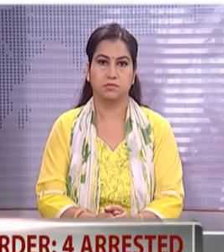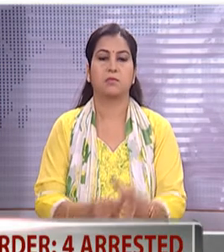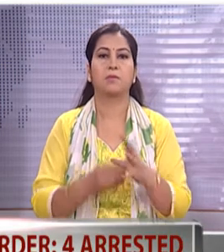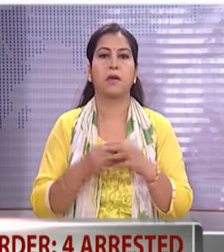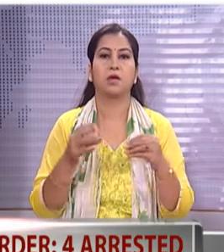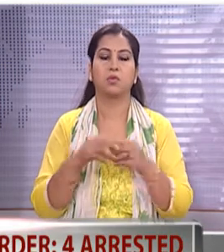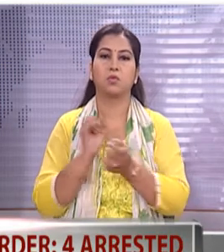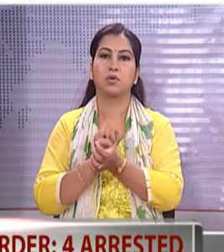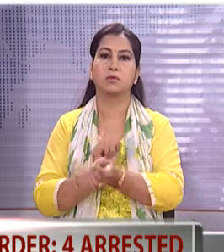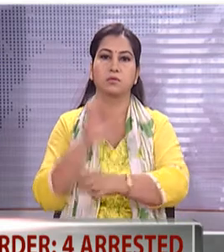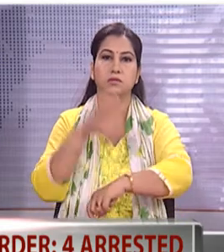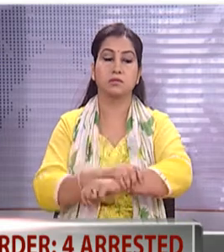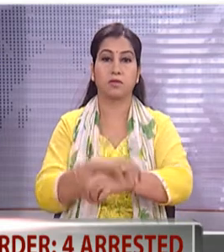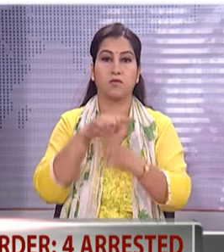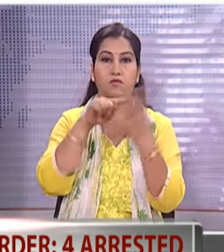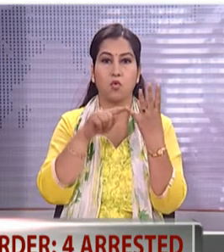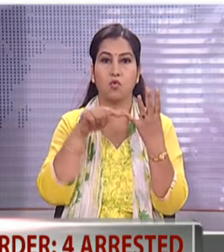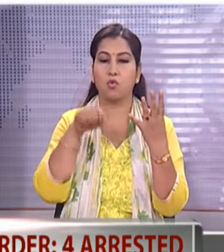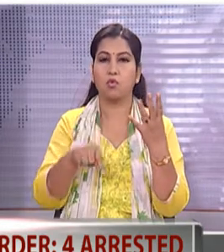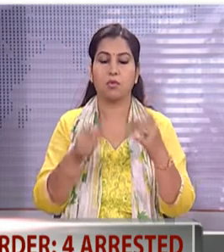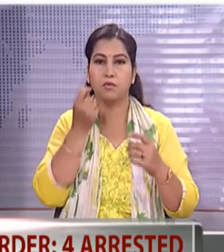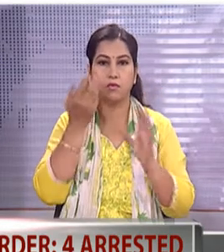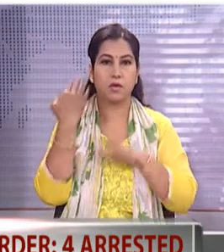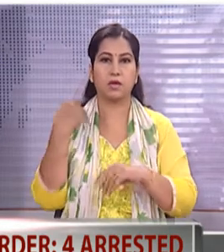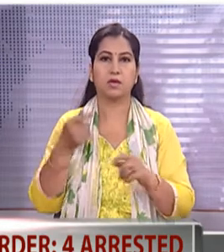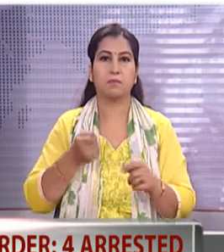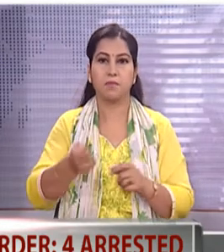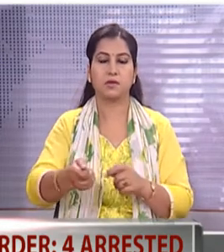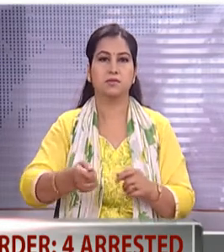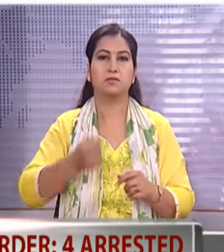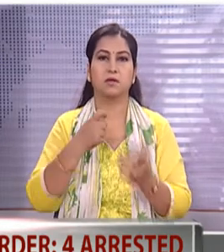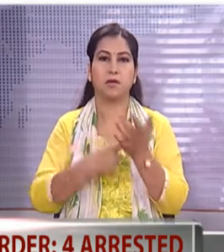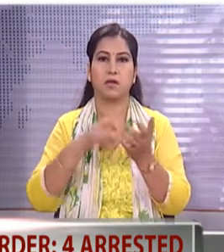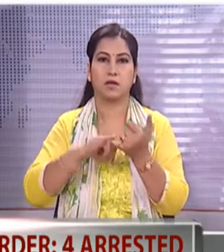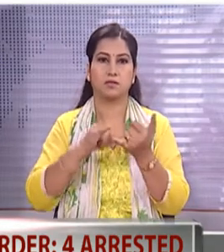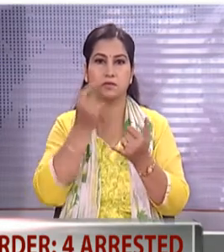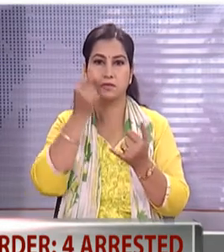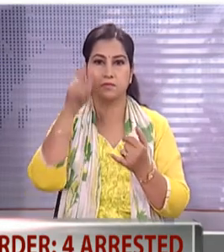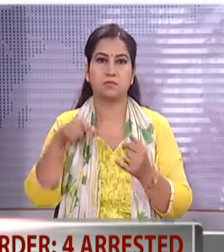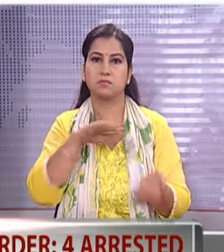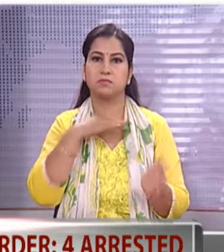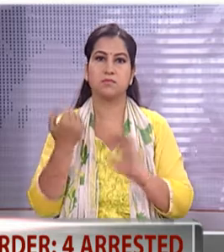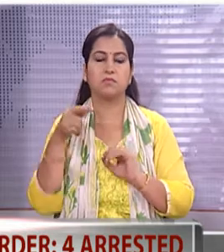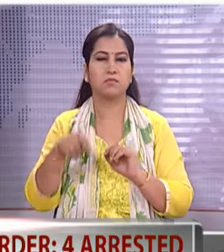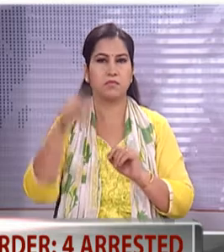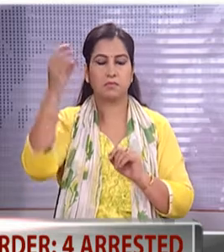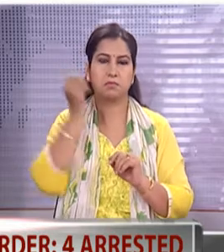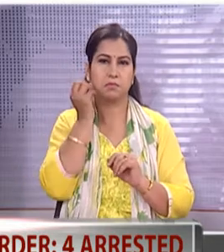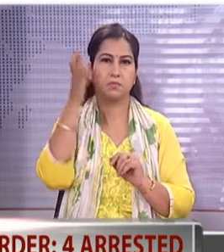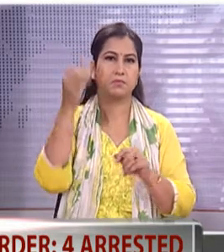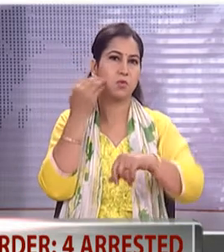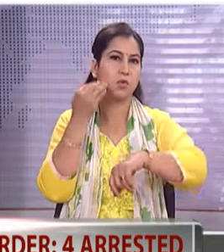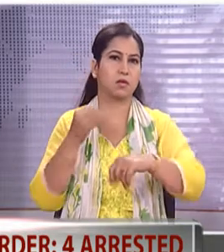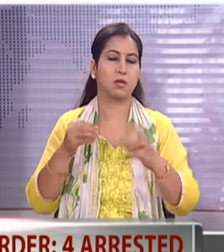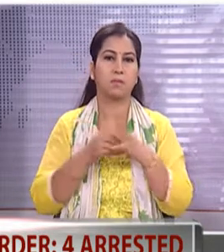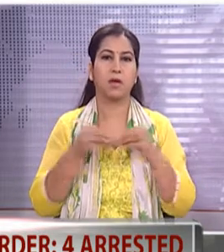Bengaluru police arrest 4 persons in connection with the murder of RSS worker. The RSS worker was killed in broad daylight on 16th of October